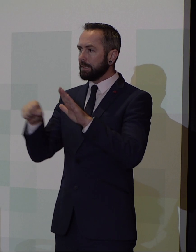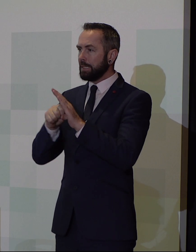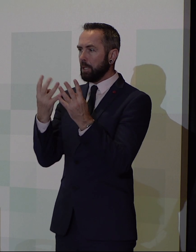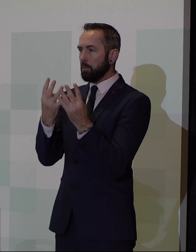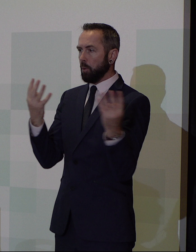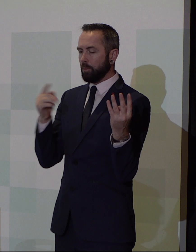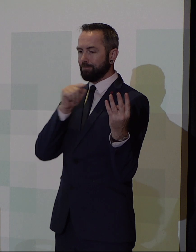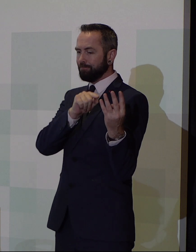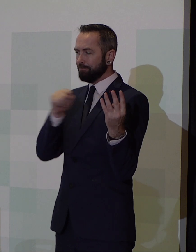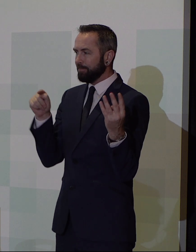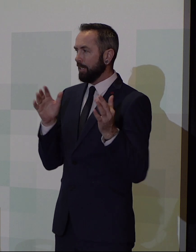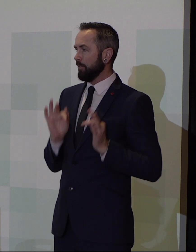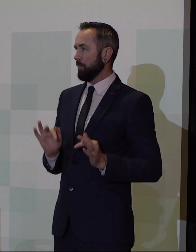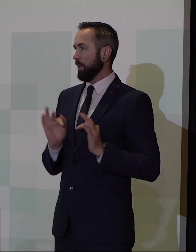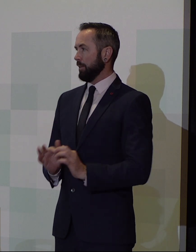female.